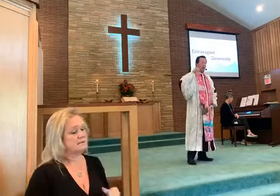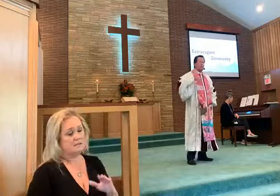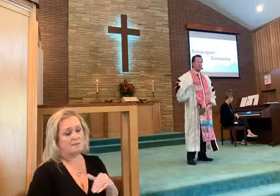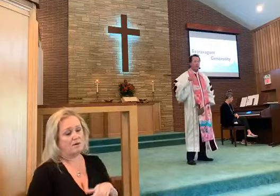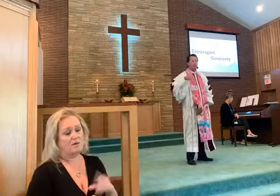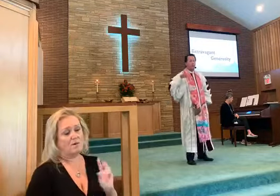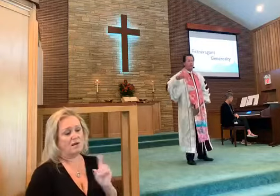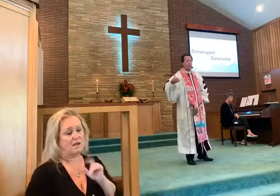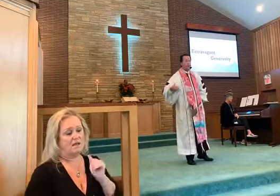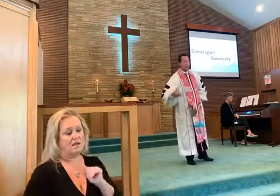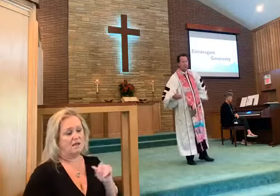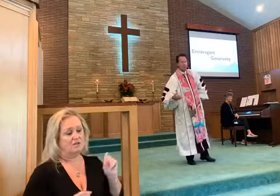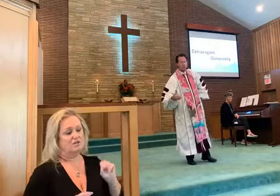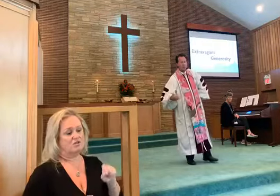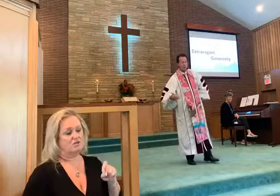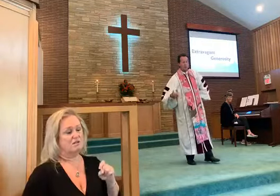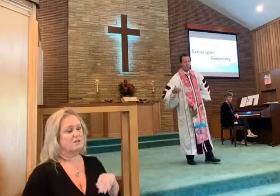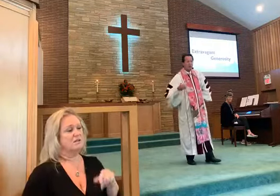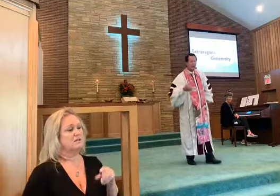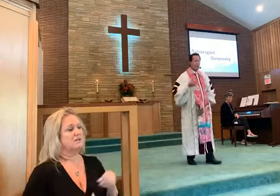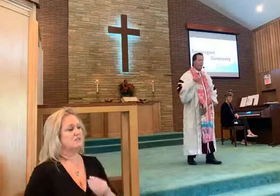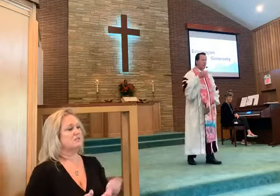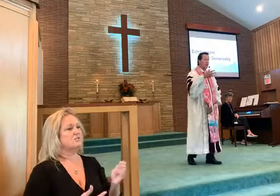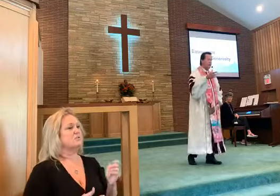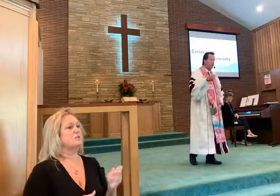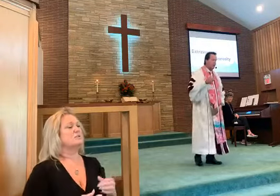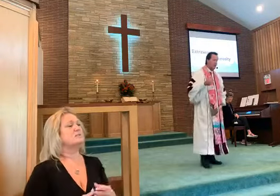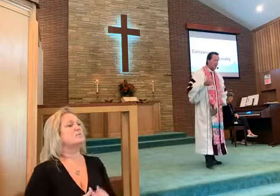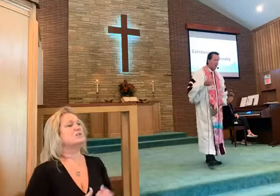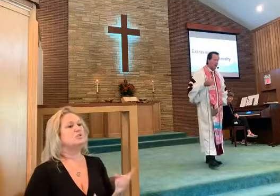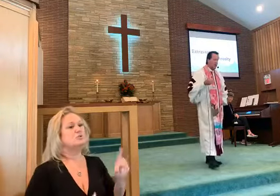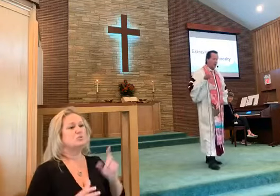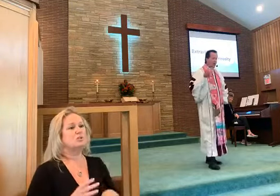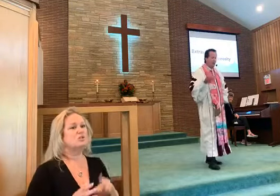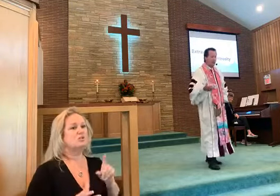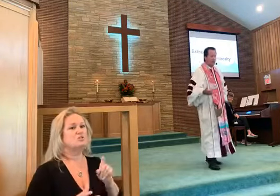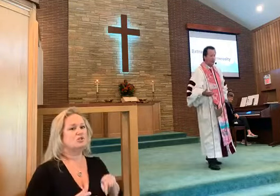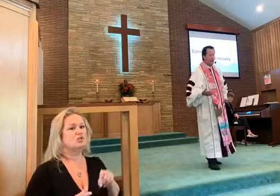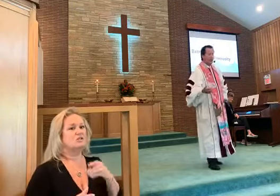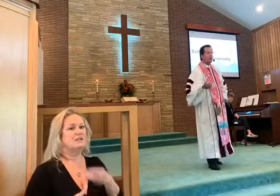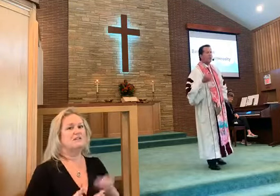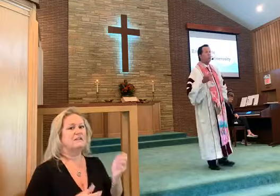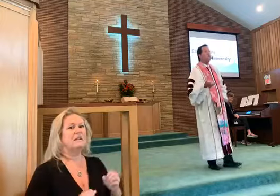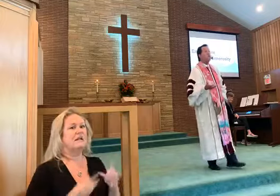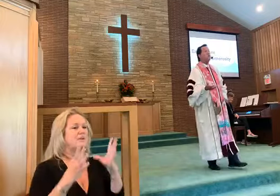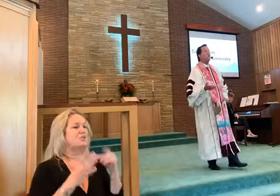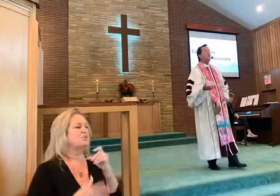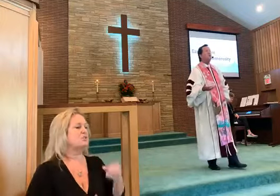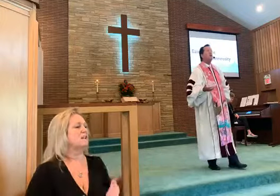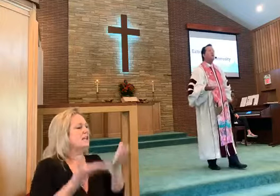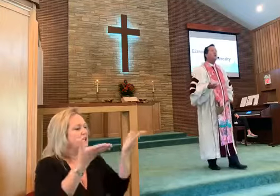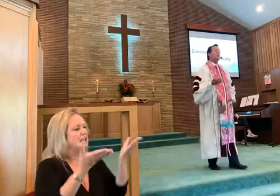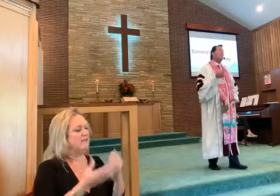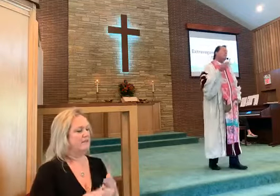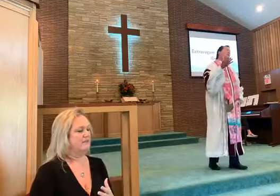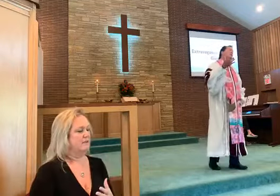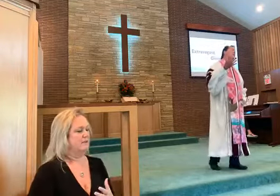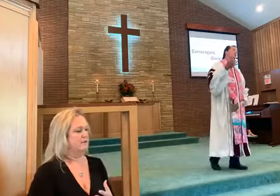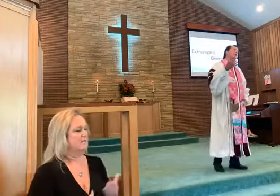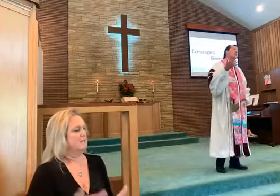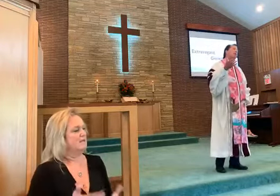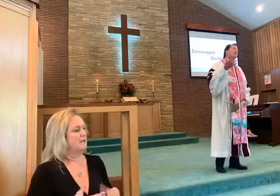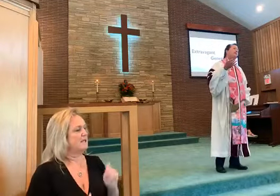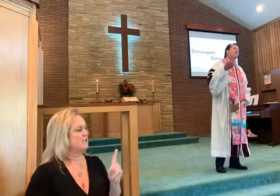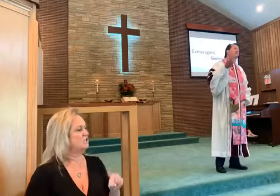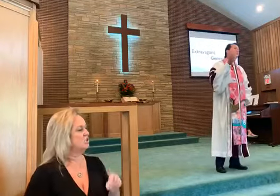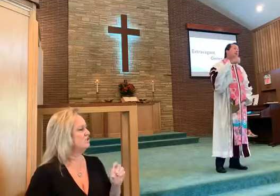where I'm supposed to, in a stewardship sermon, start telling you what you should give and how much you should give and when you should give. Maybe I should do